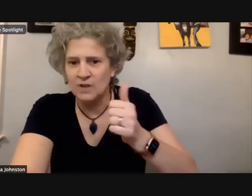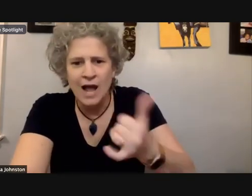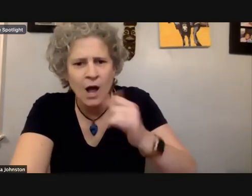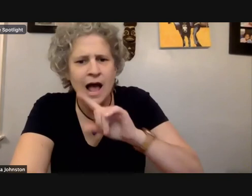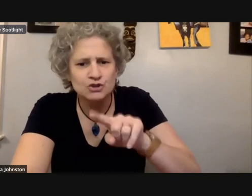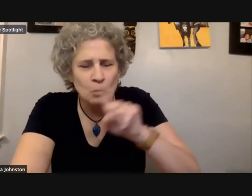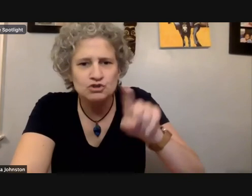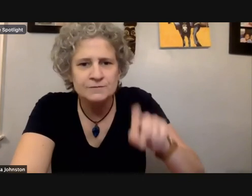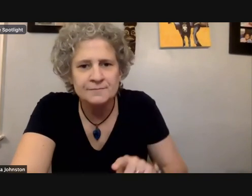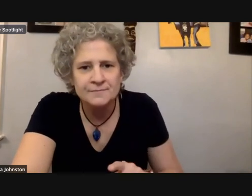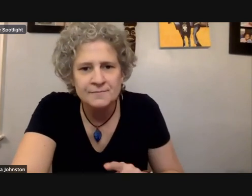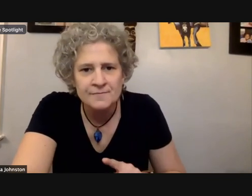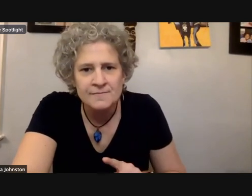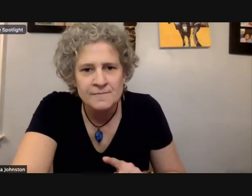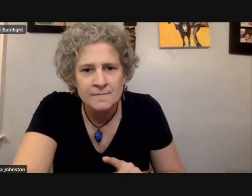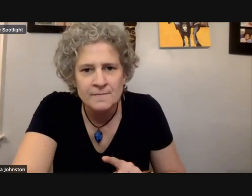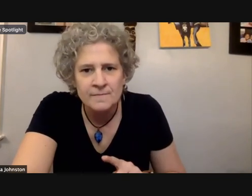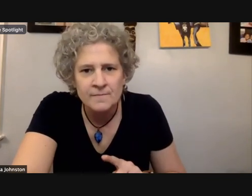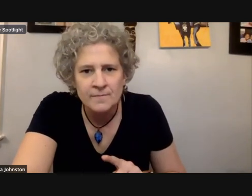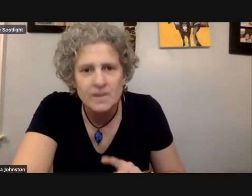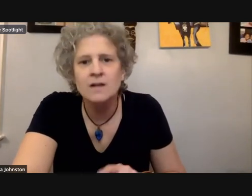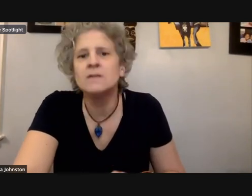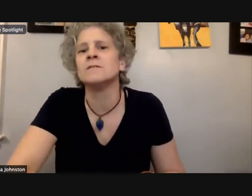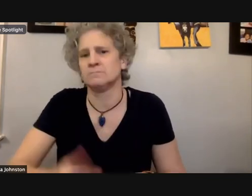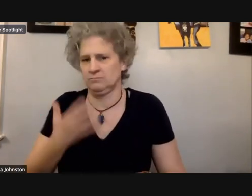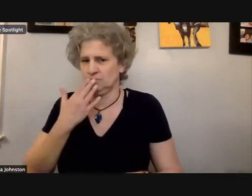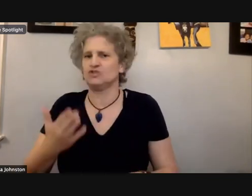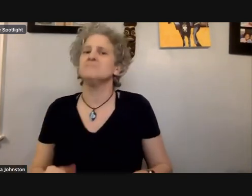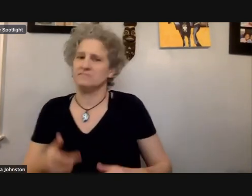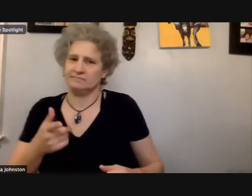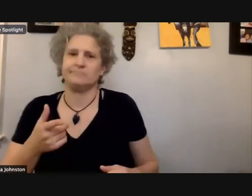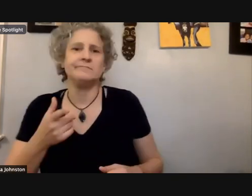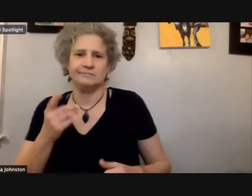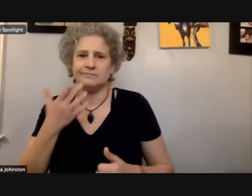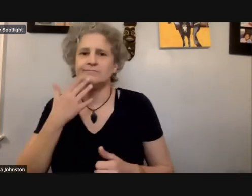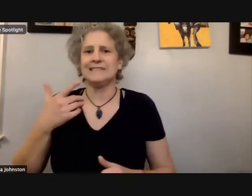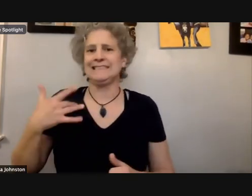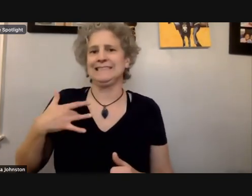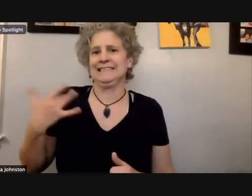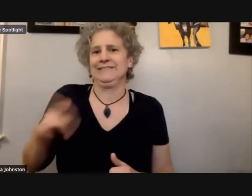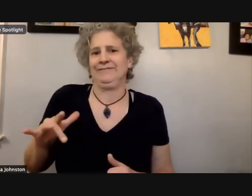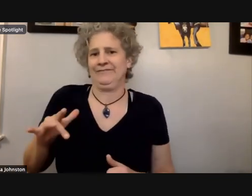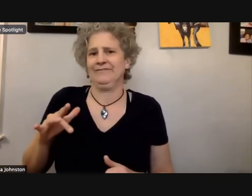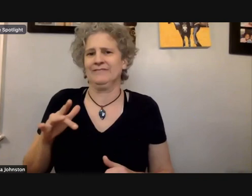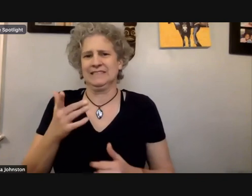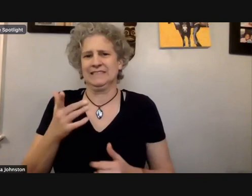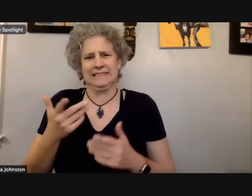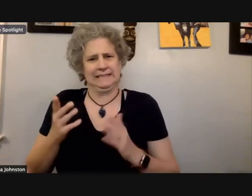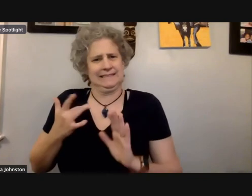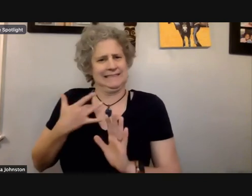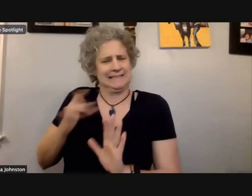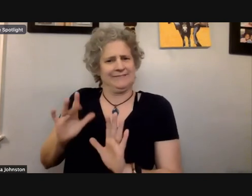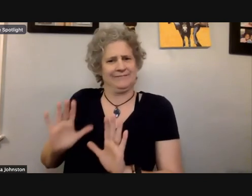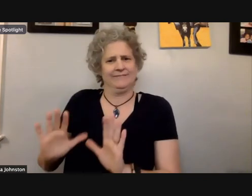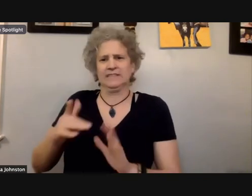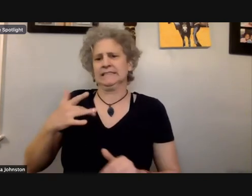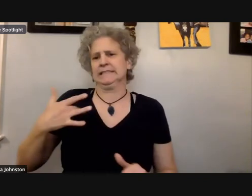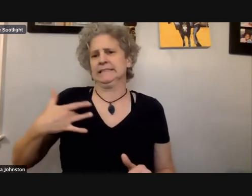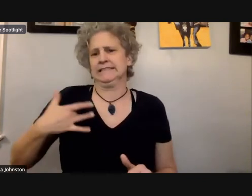then the symptoms people experience. All right, now let's look back in the chat. Okay, so good questions. All right, so